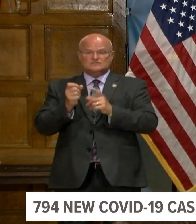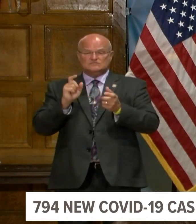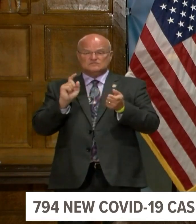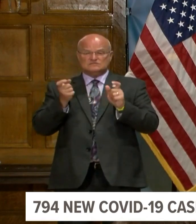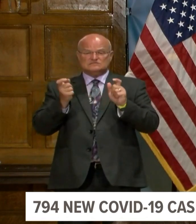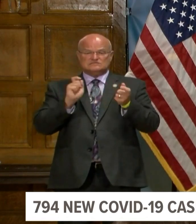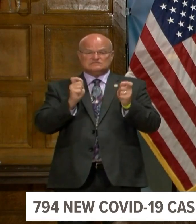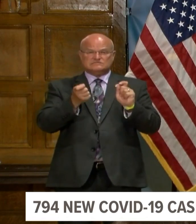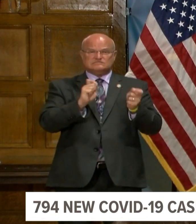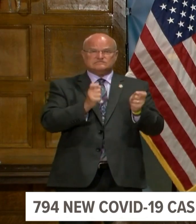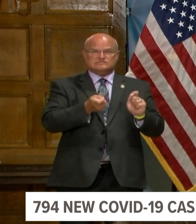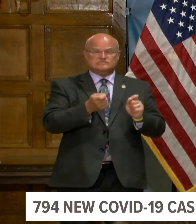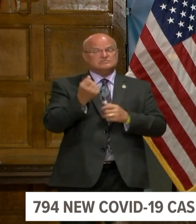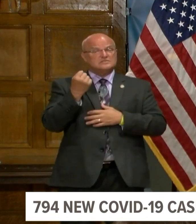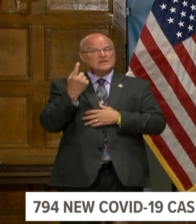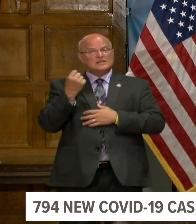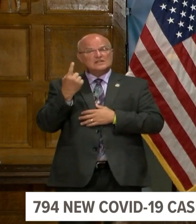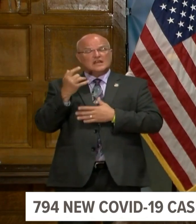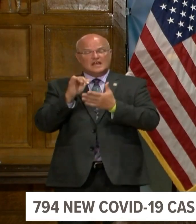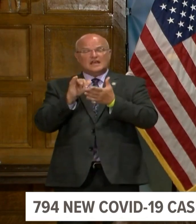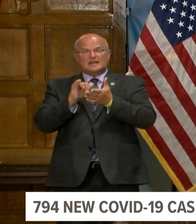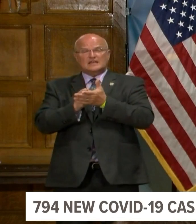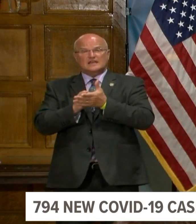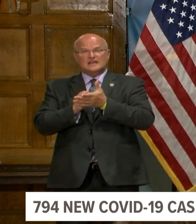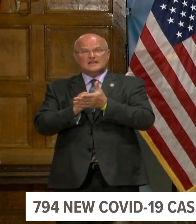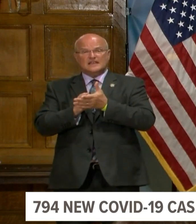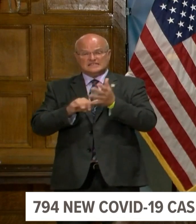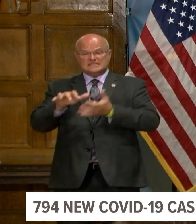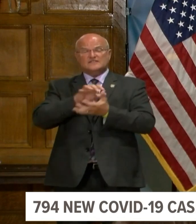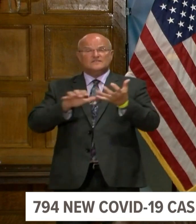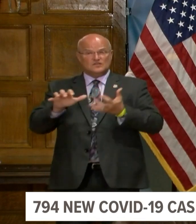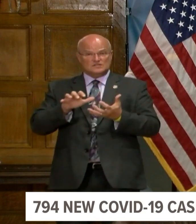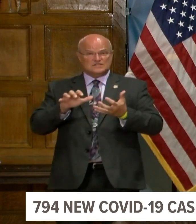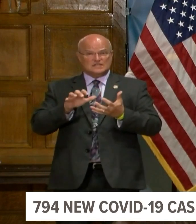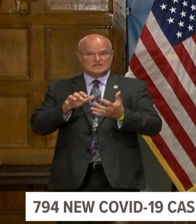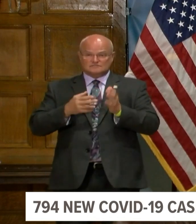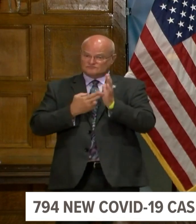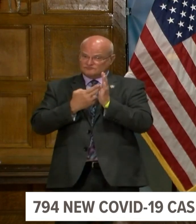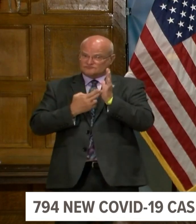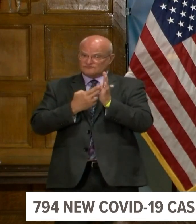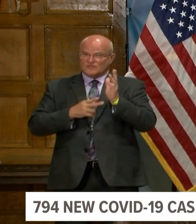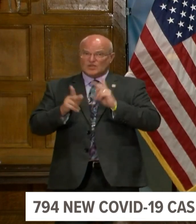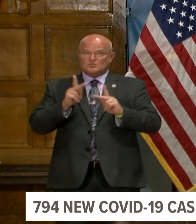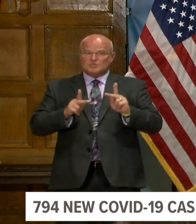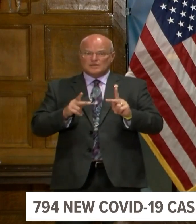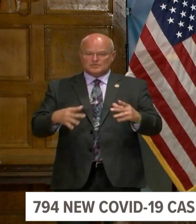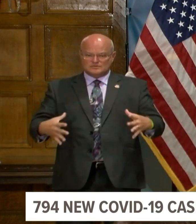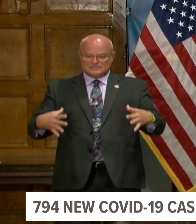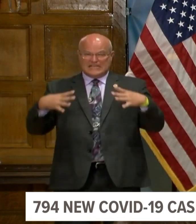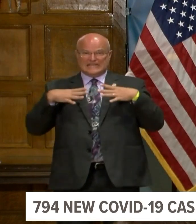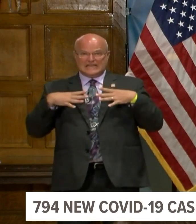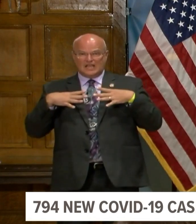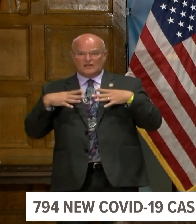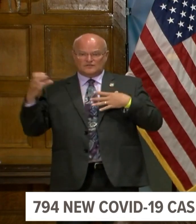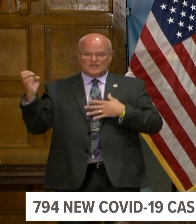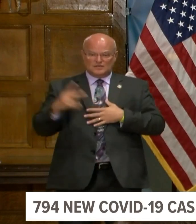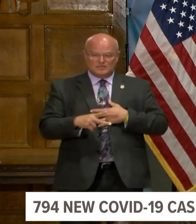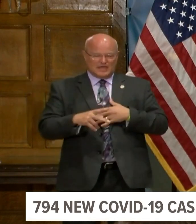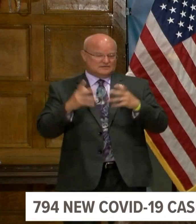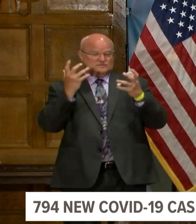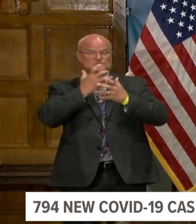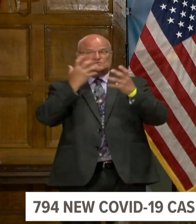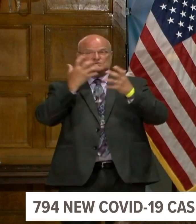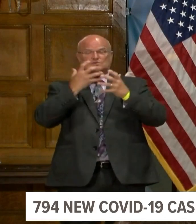rapidly changing, and it's understandable that that's confusing. Quite honestly, if you take a day off around here, you come back,